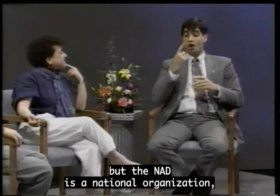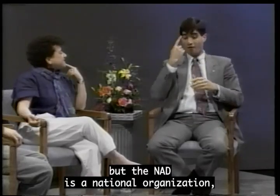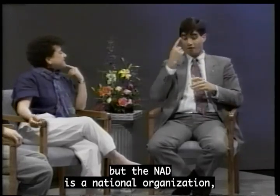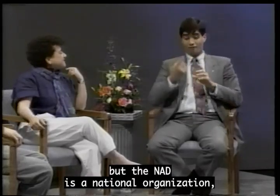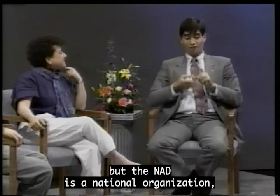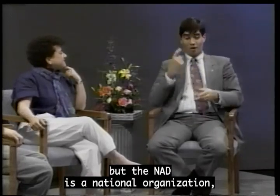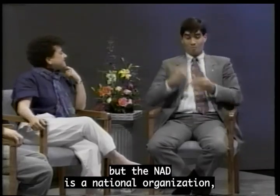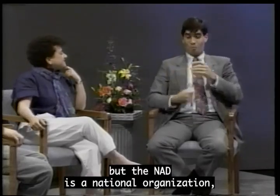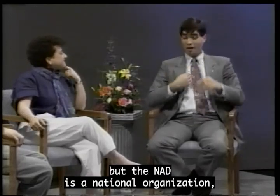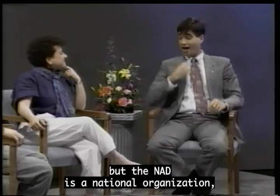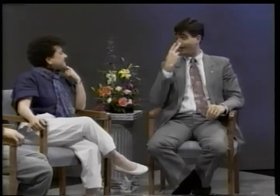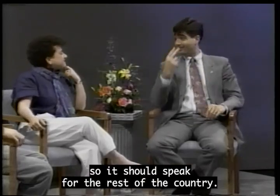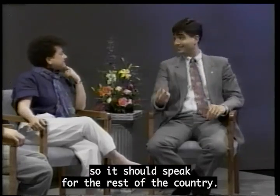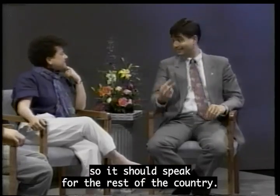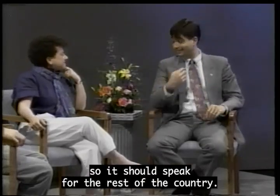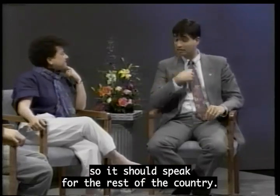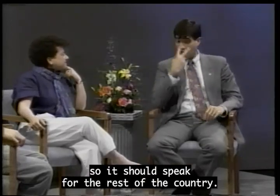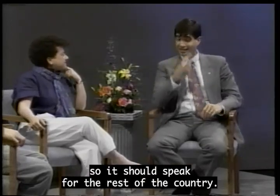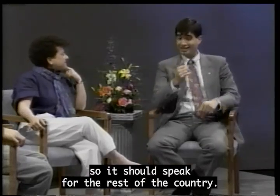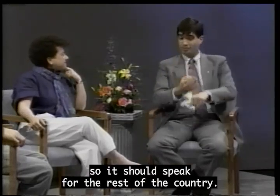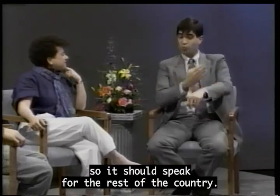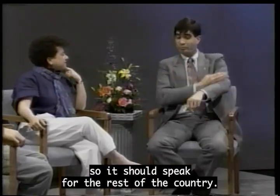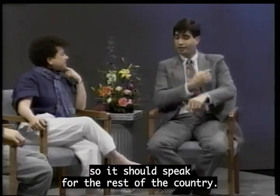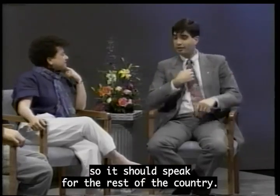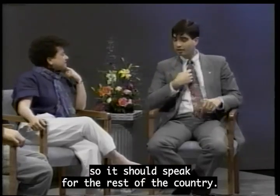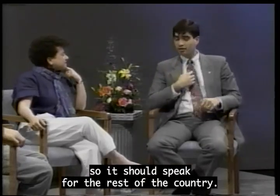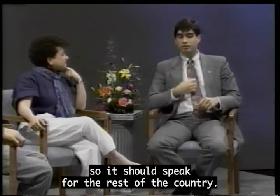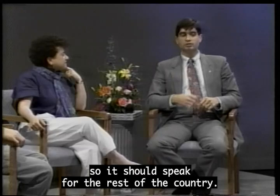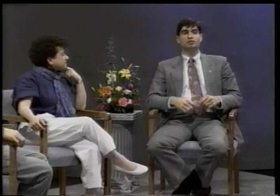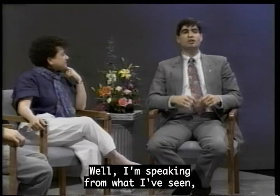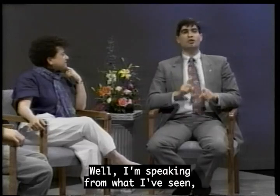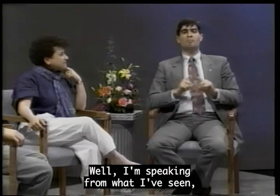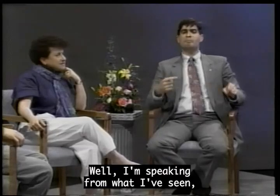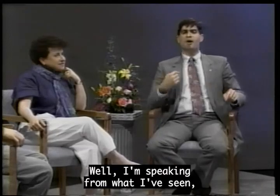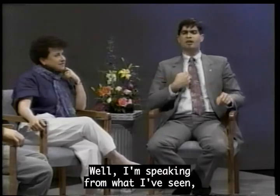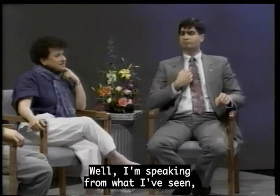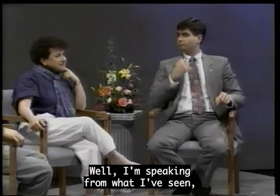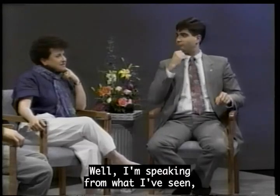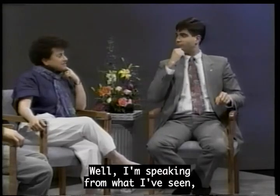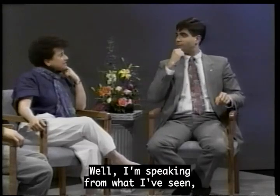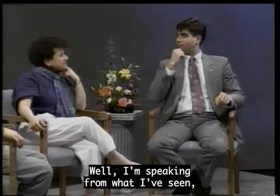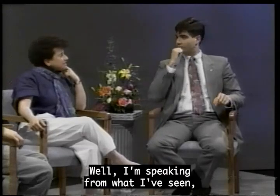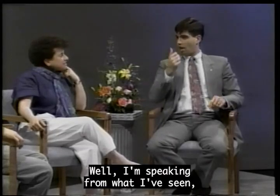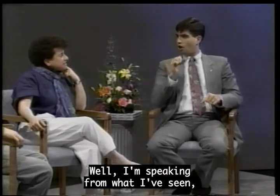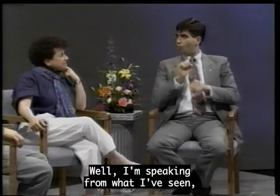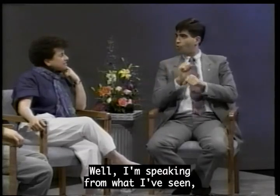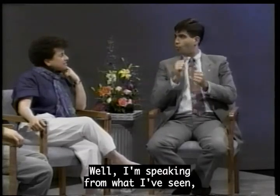country. Well, I'm speaking from what I've seen, the improvements that I've noticed.